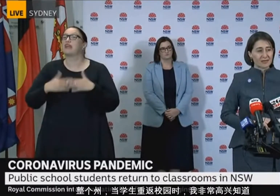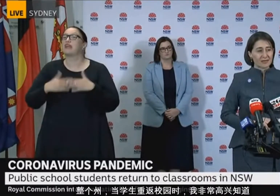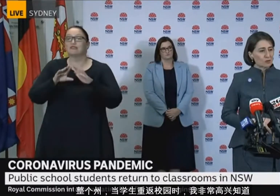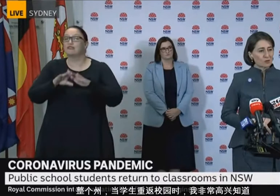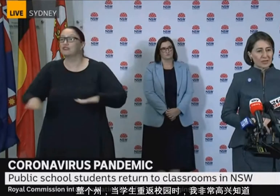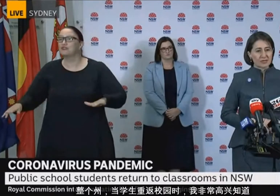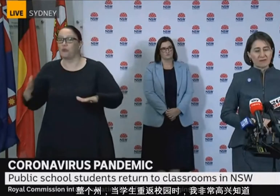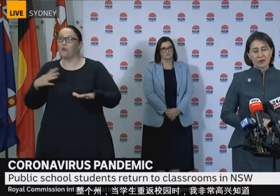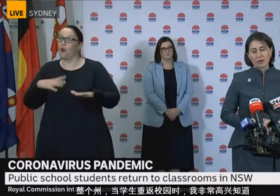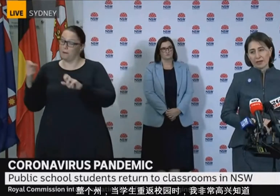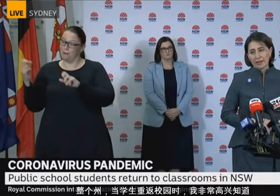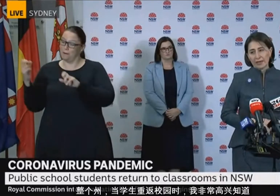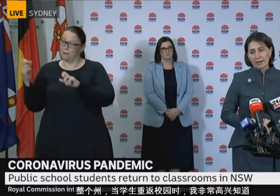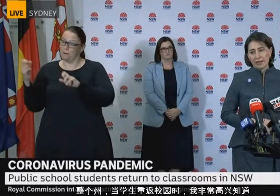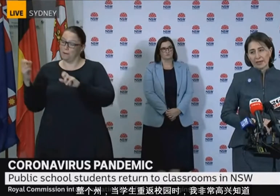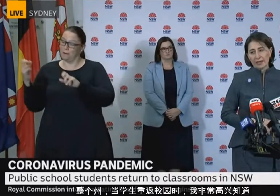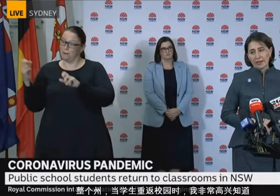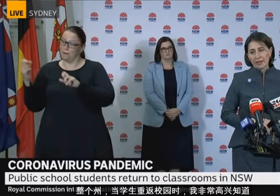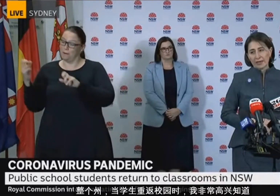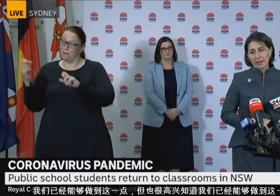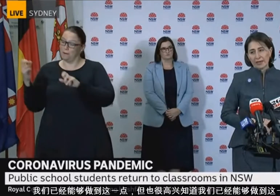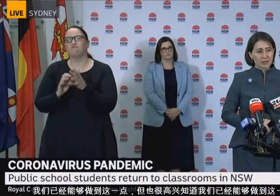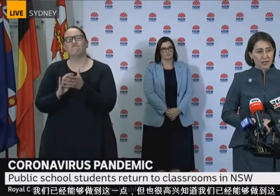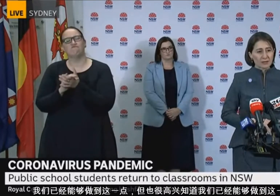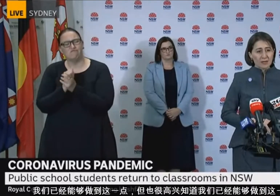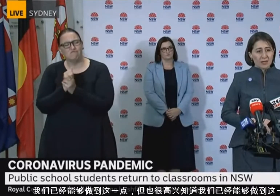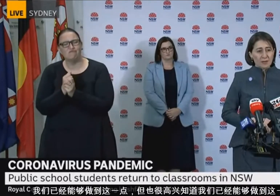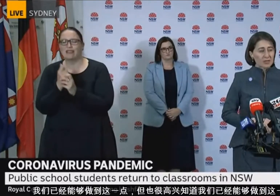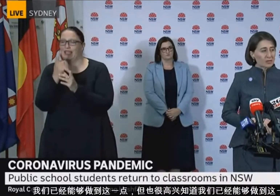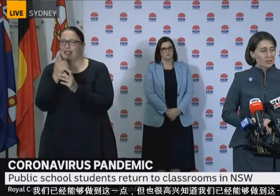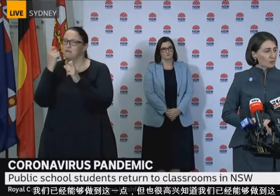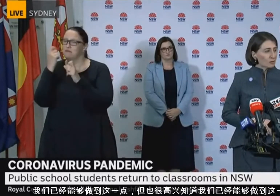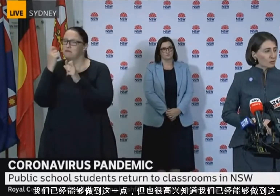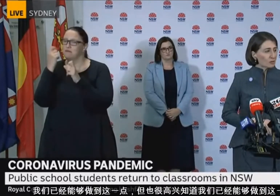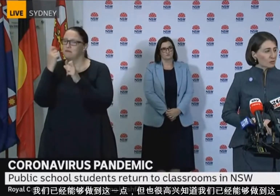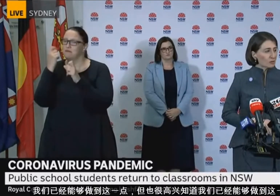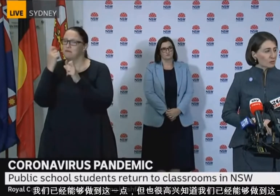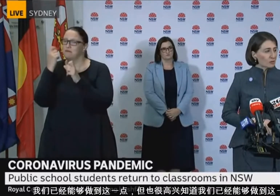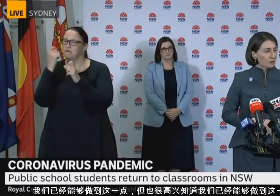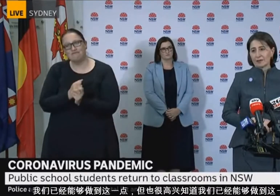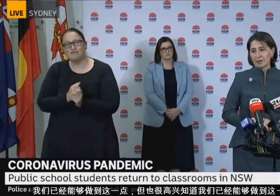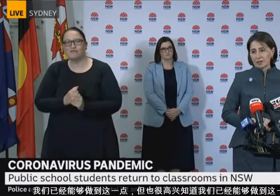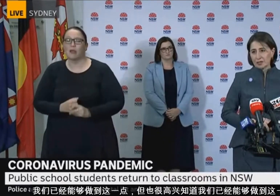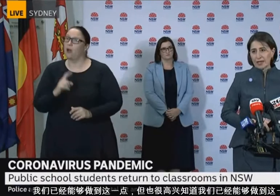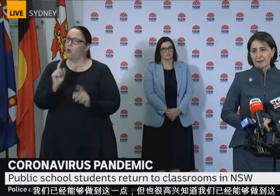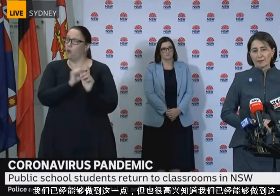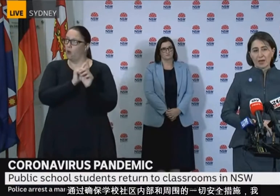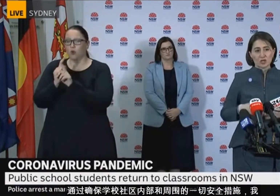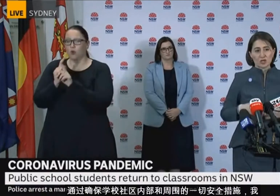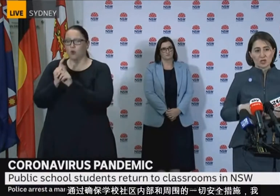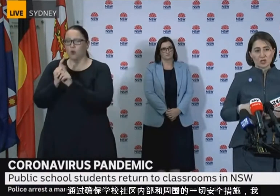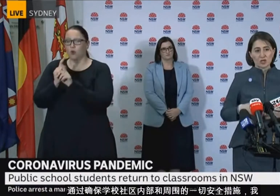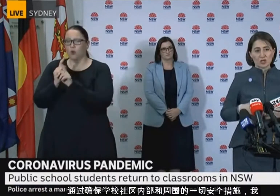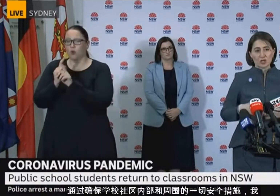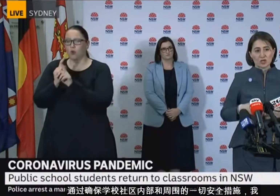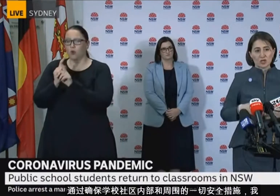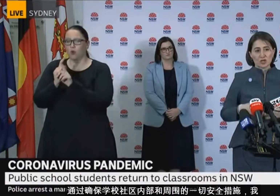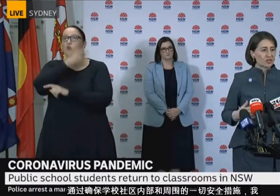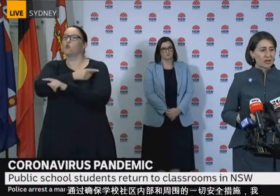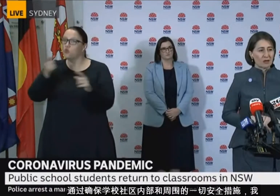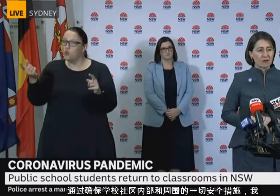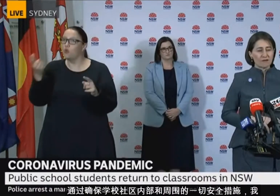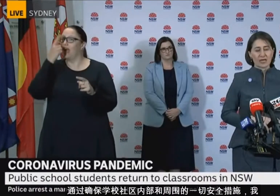As students return to school, it's very pleasing to know that we've been able to do that. But it's also pleasing to know we've been able to do that